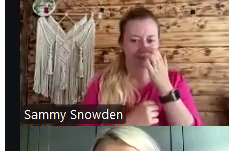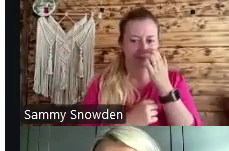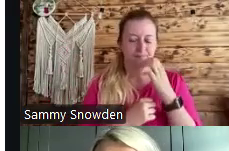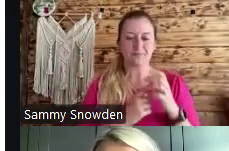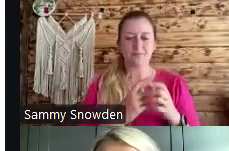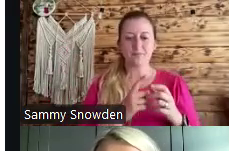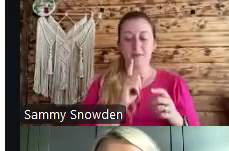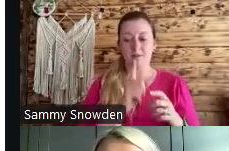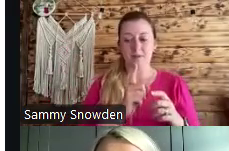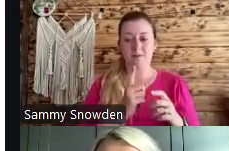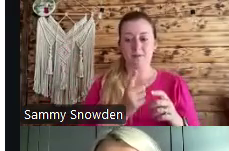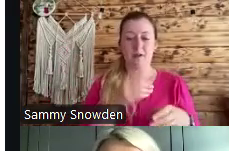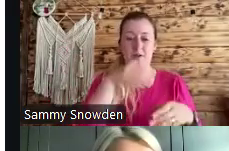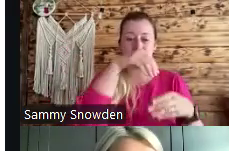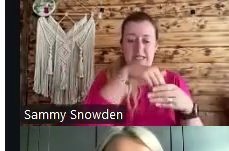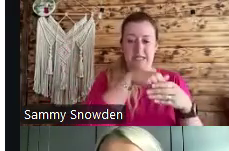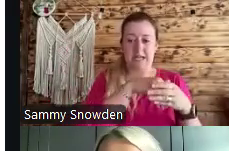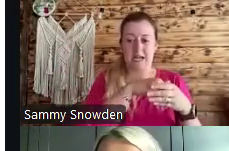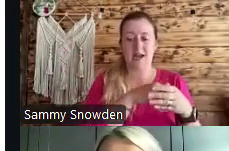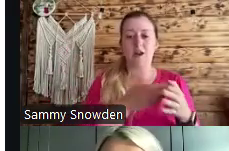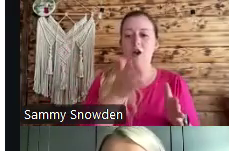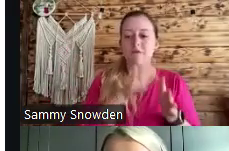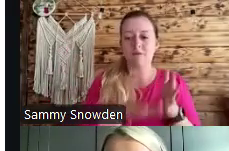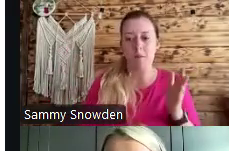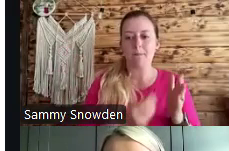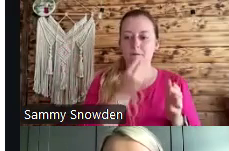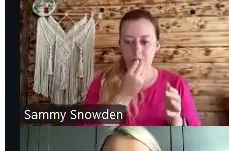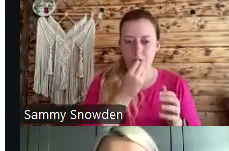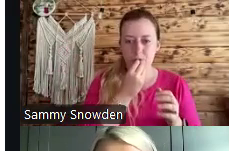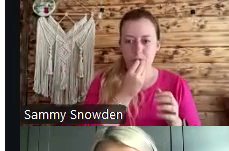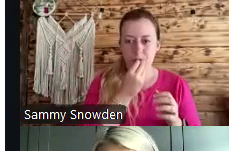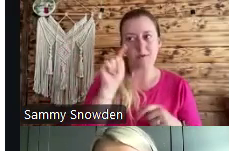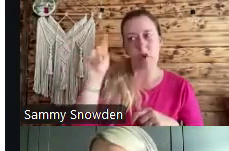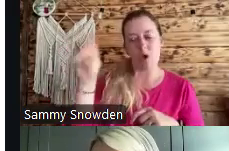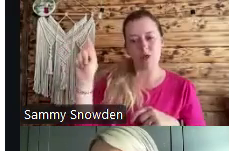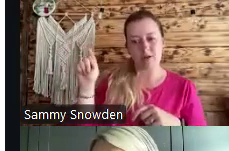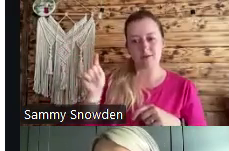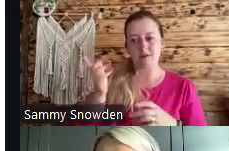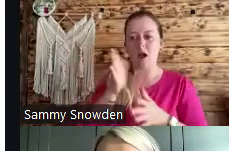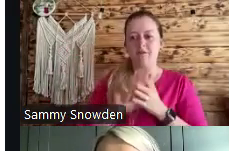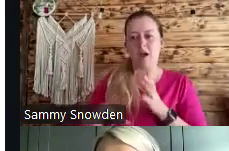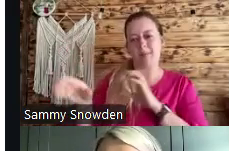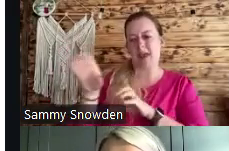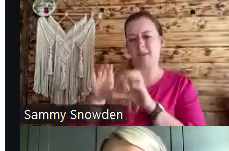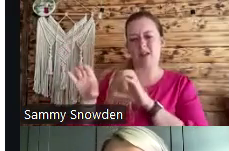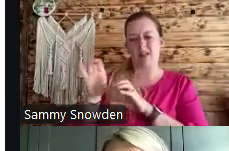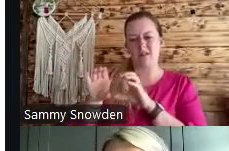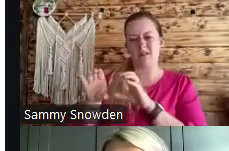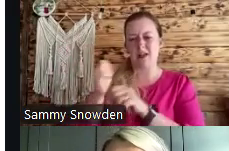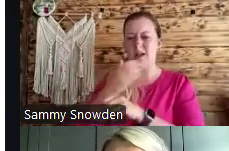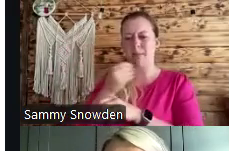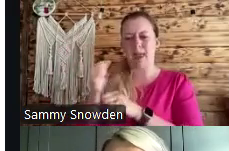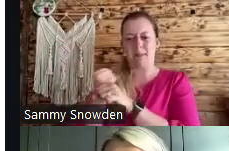ingredient in. You know, it's fresh because the Lifelong Vitality Pack has got a short shelf life, so we know that